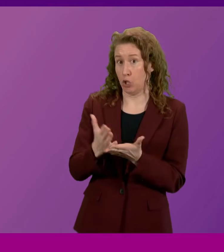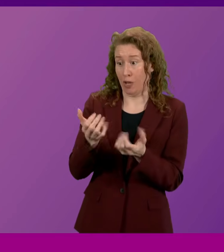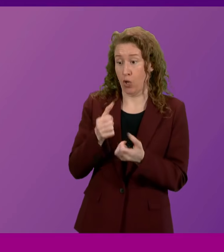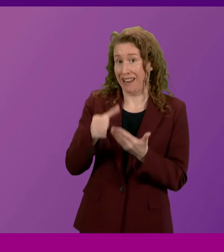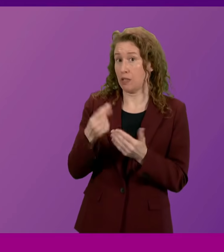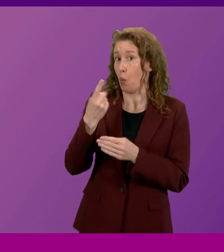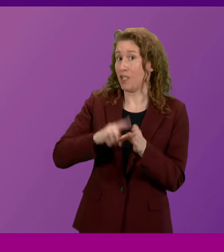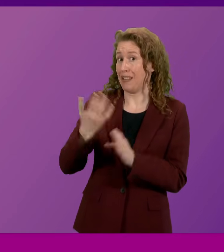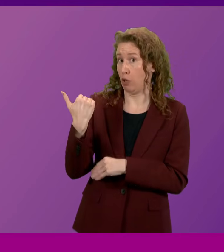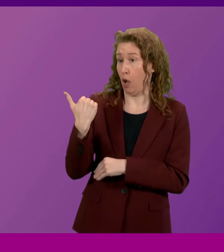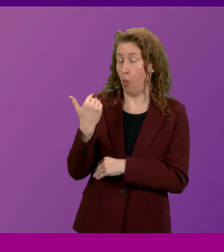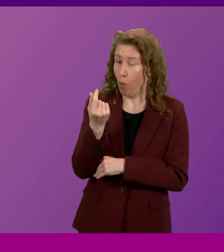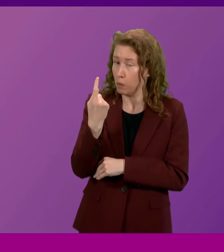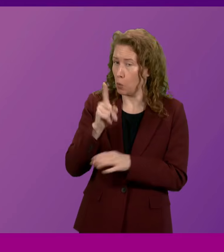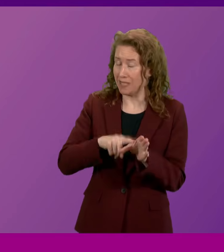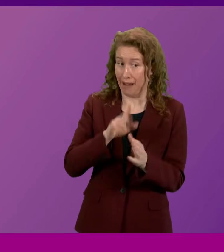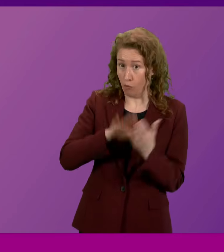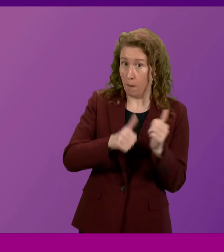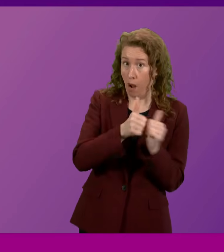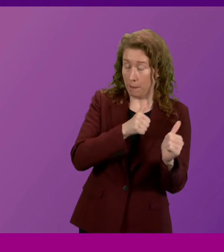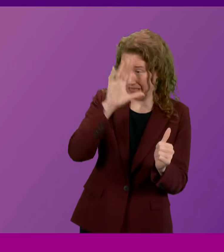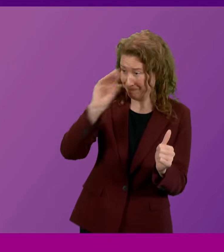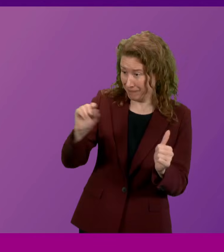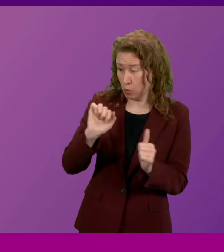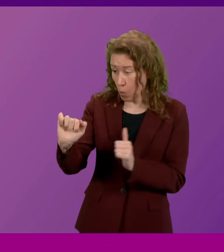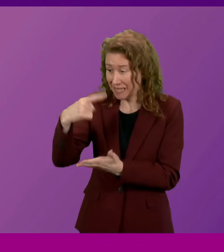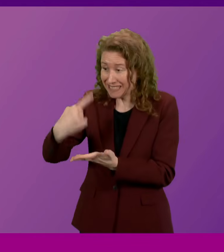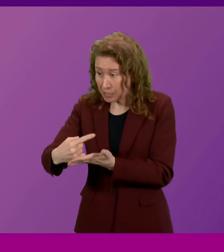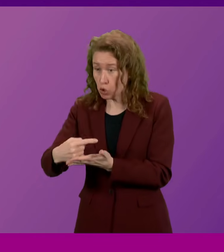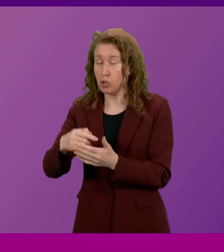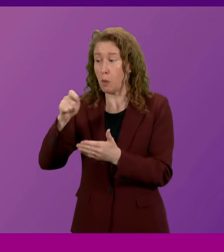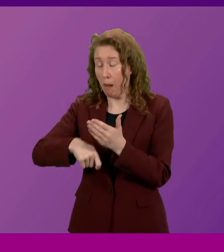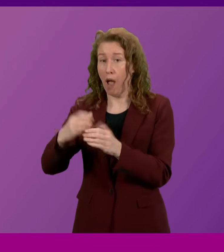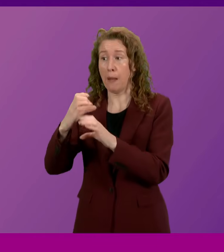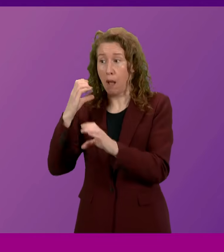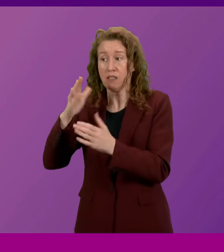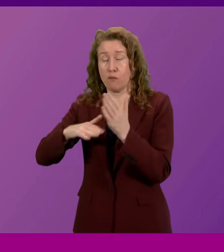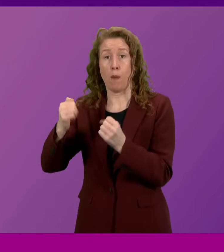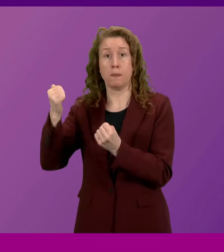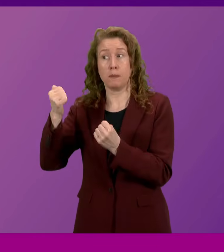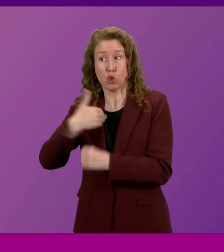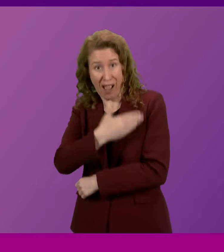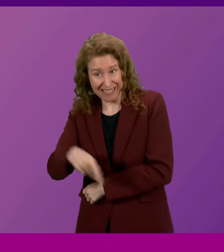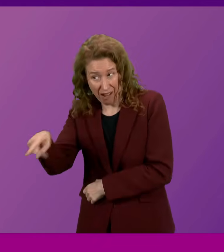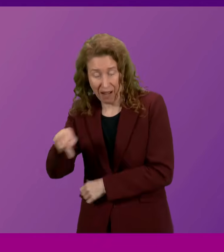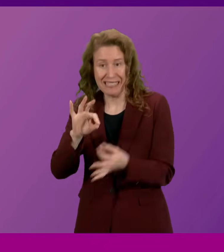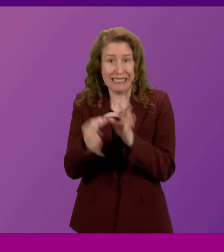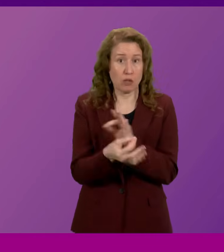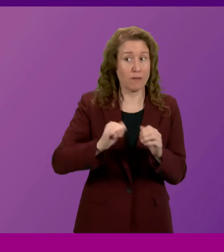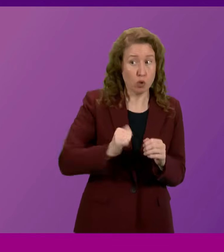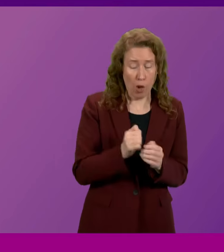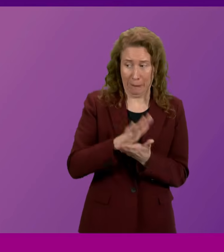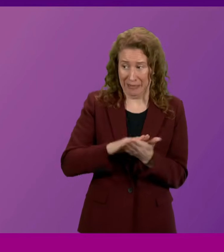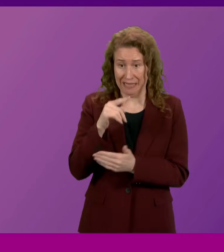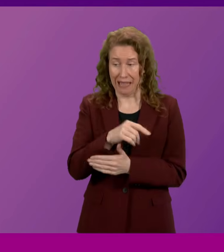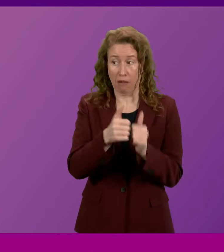year ago directly from the company setting out how his decision to buy buses from China instead of from Scotland was putting the